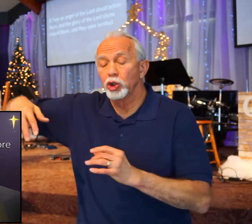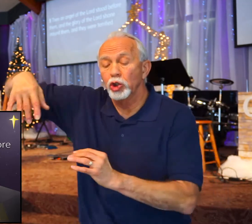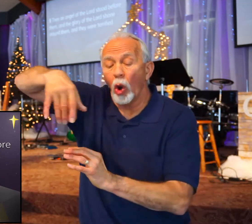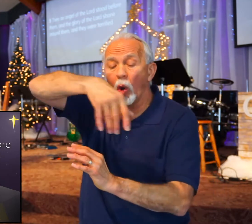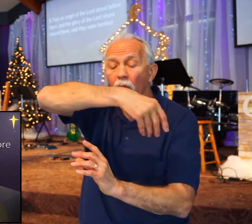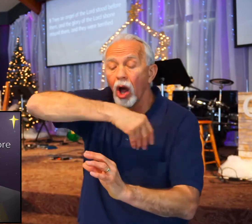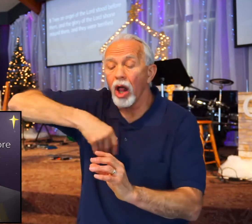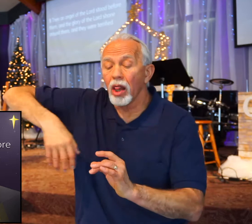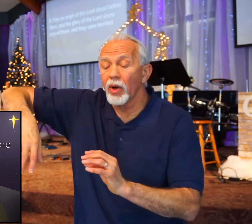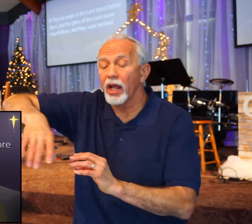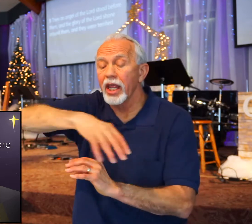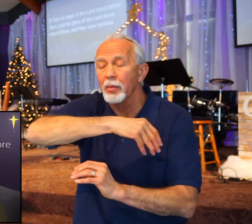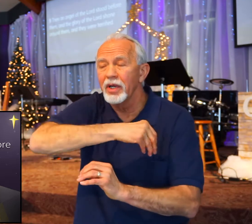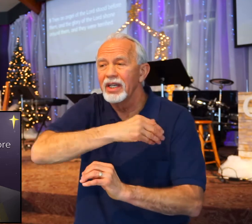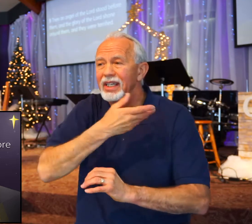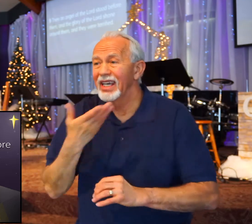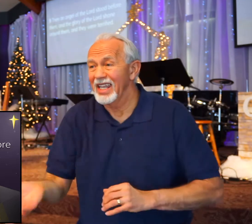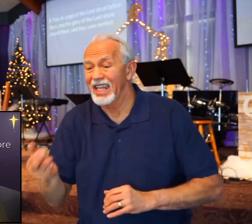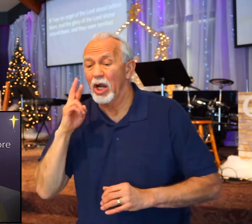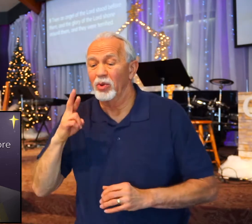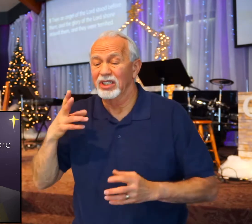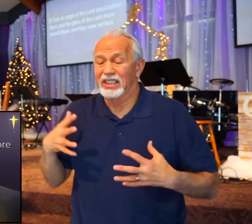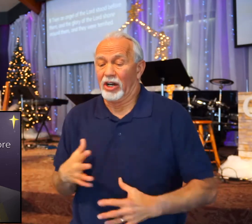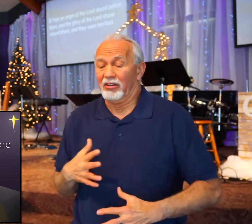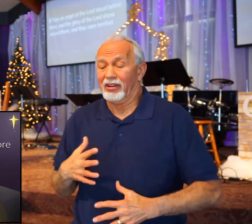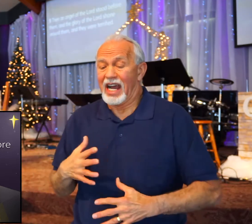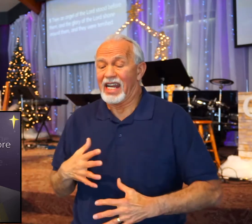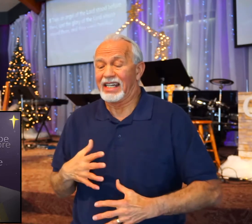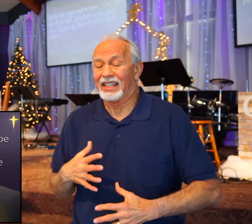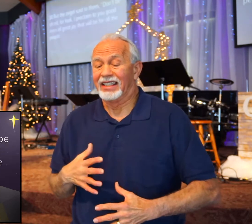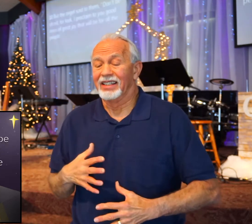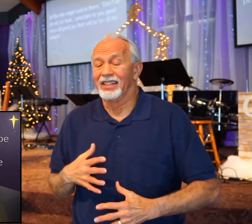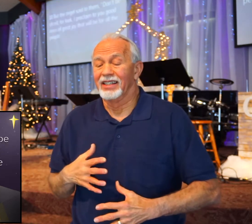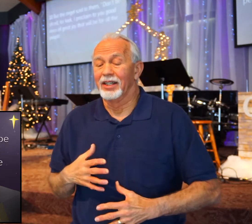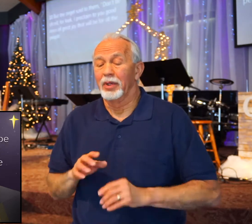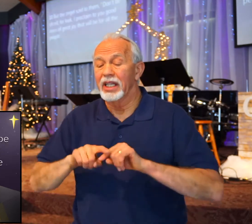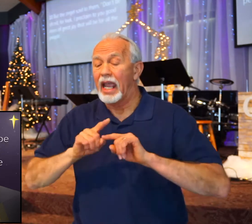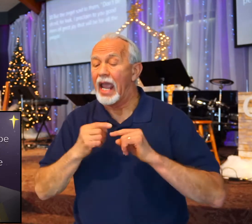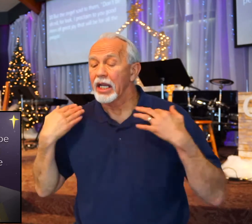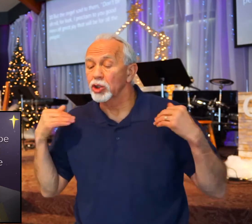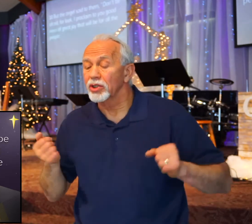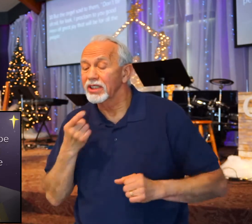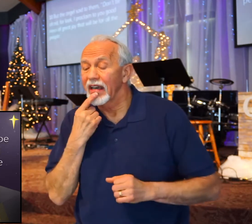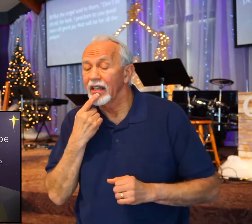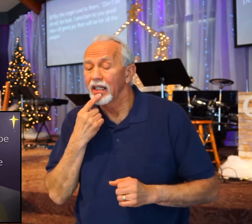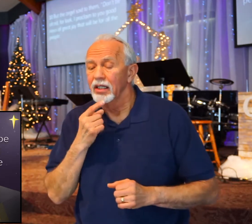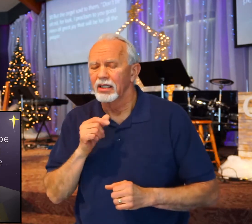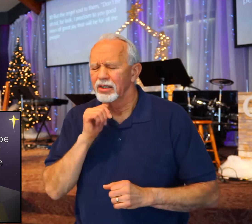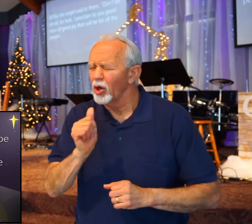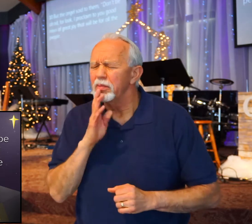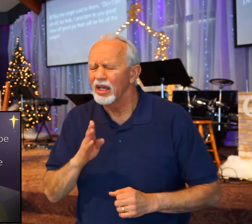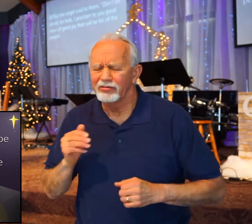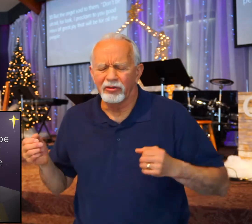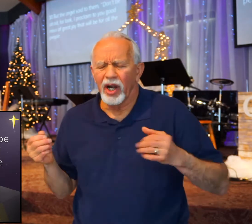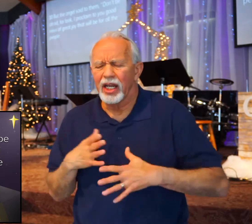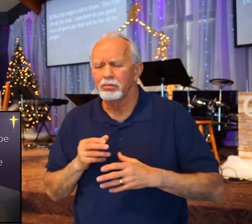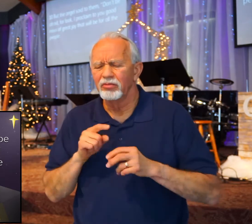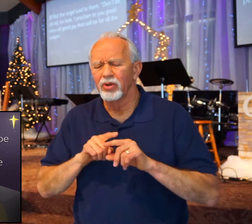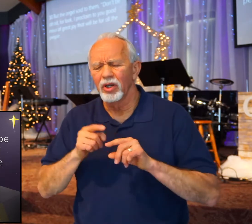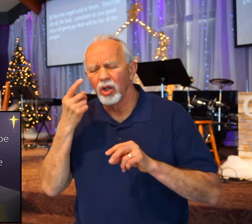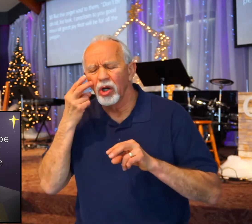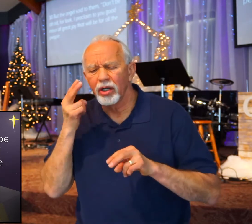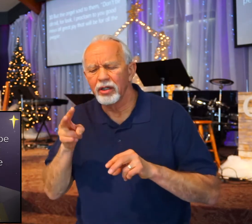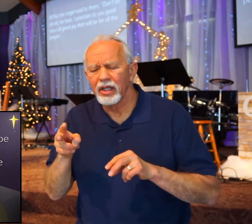Lord shone around them, and they were terrified. But the angel said to them, don't be afraid, for